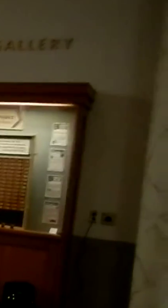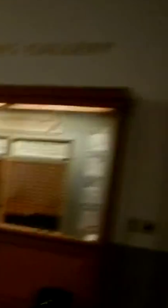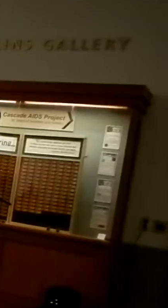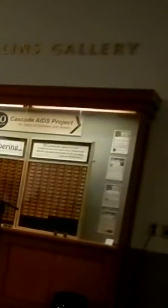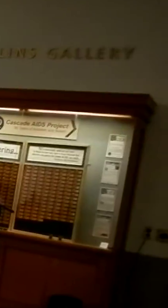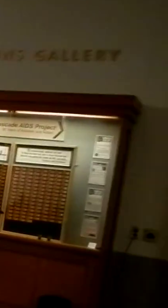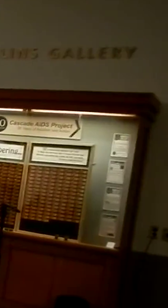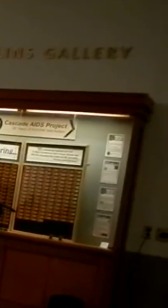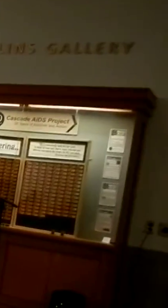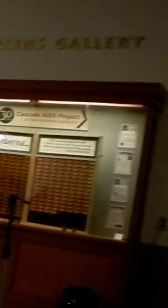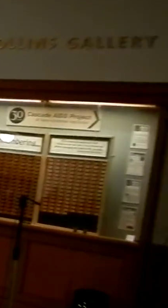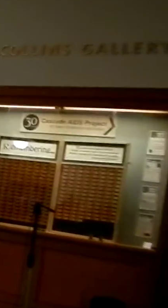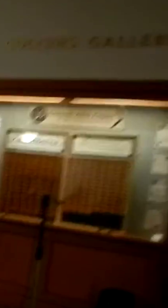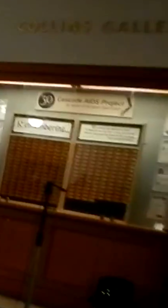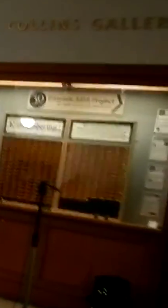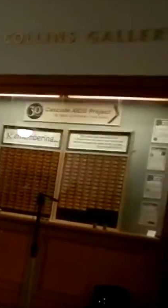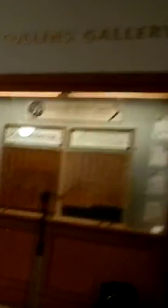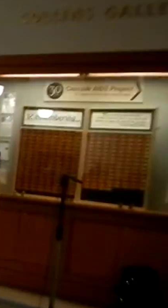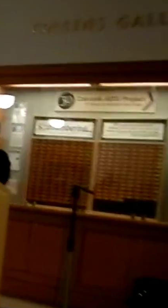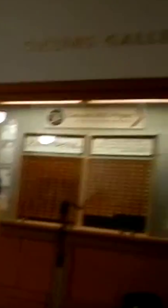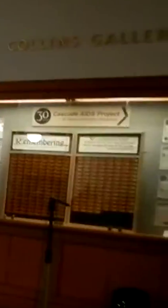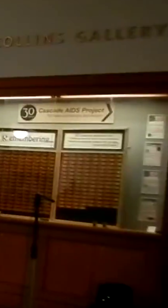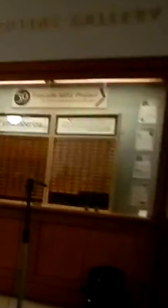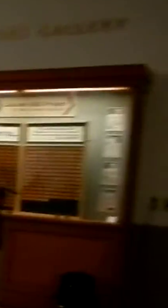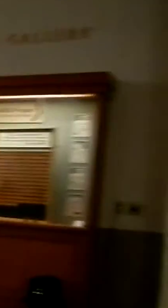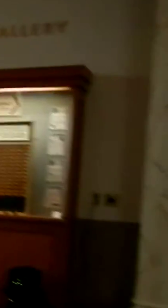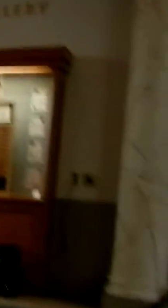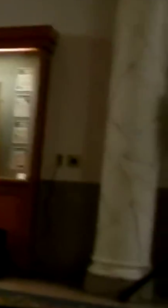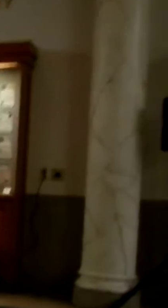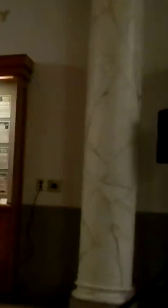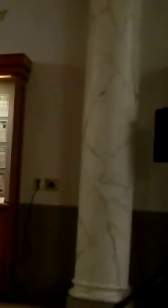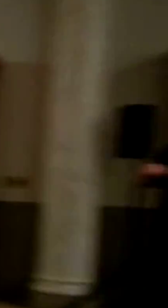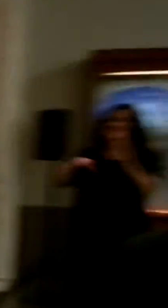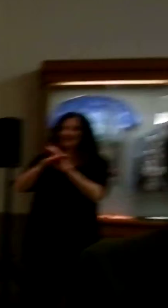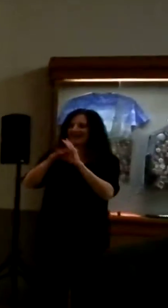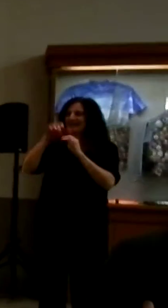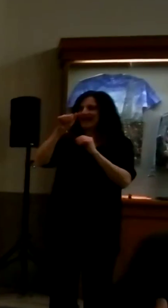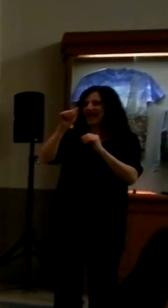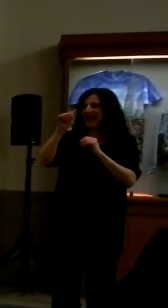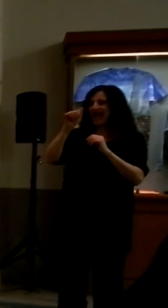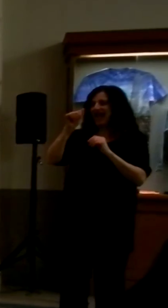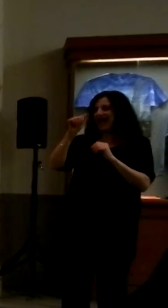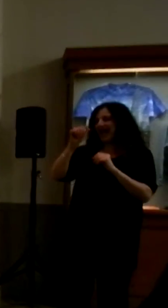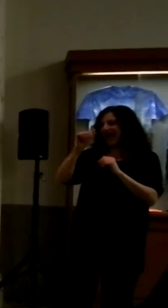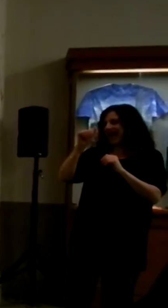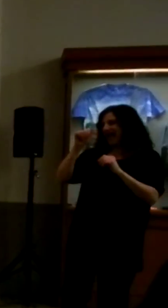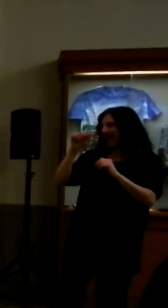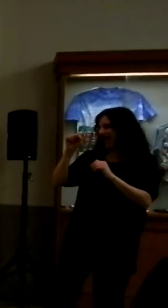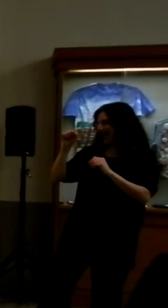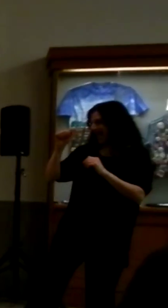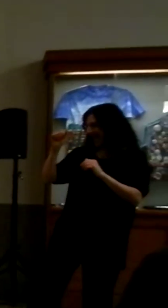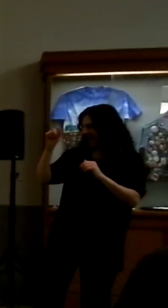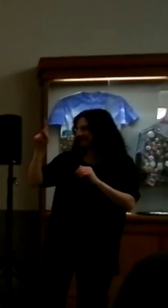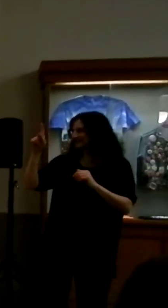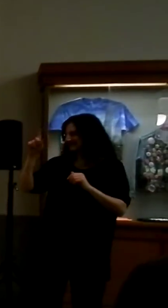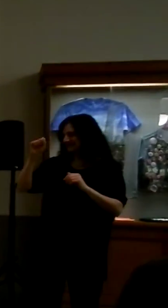HIV survivors from Let's Kick Ass PDX. Ass means AIDS. survivor